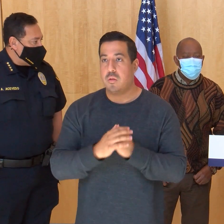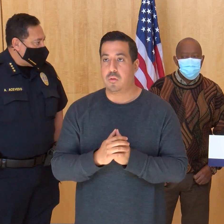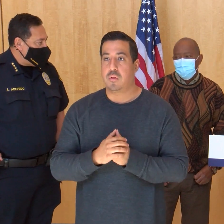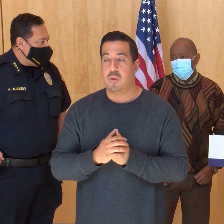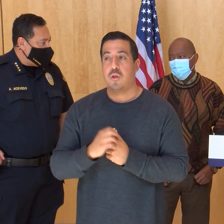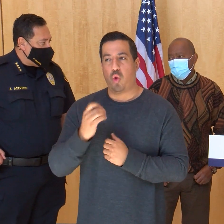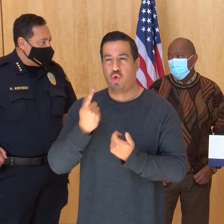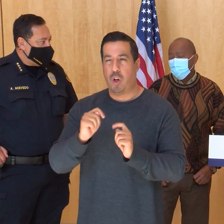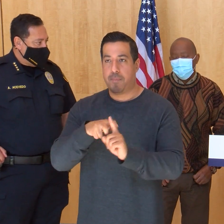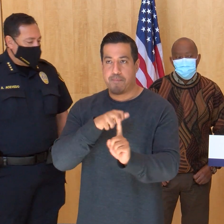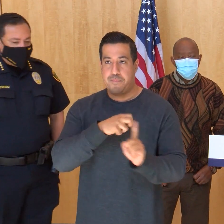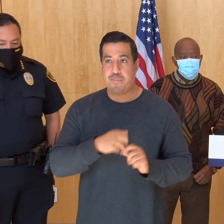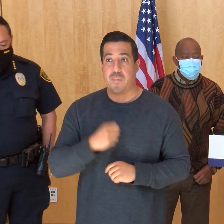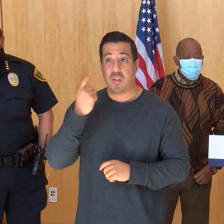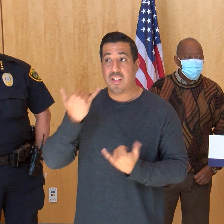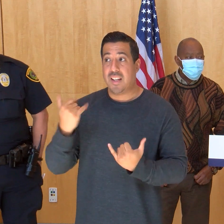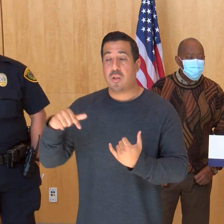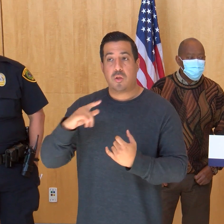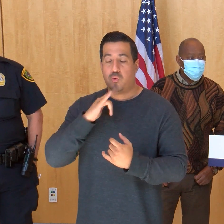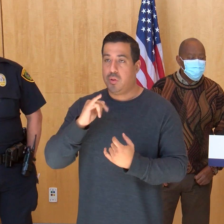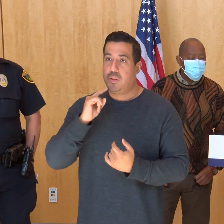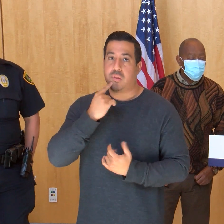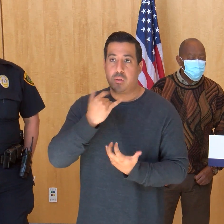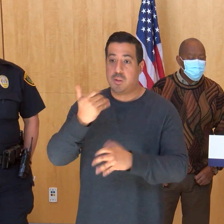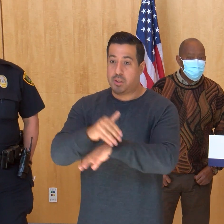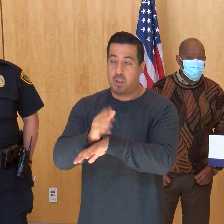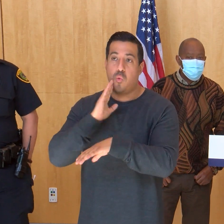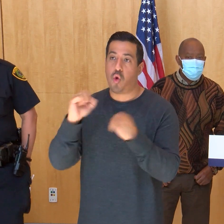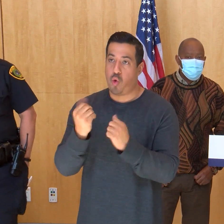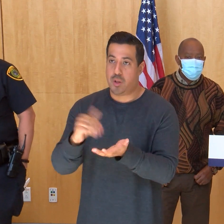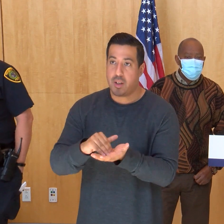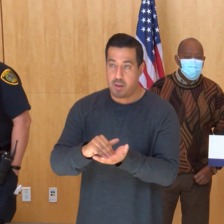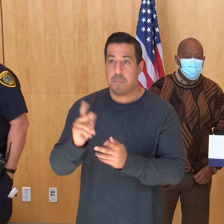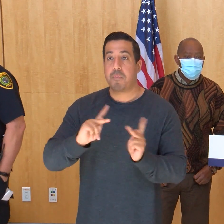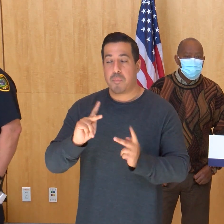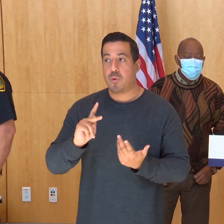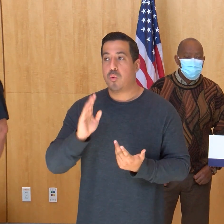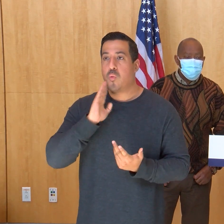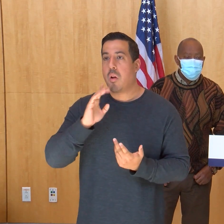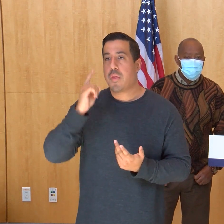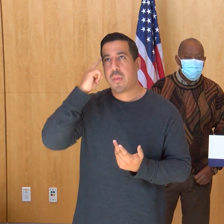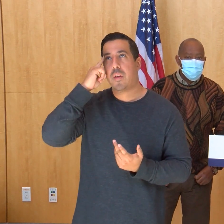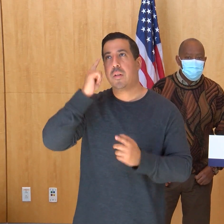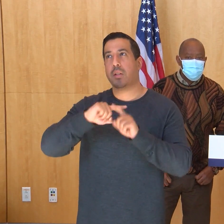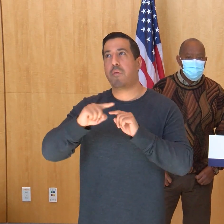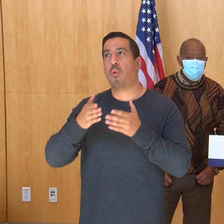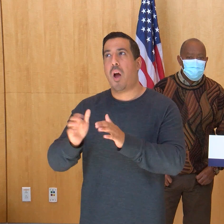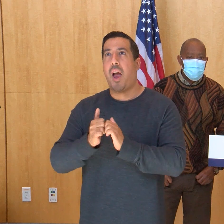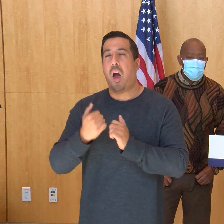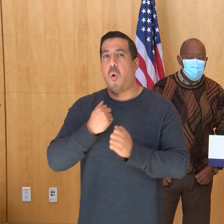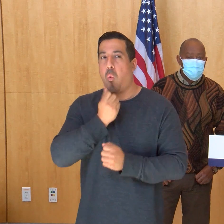middle of this crisis. It's going to get cold tonight. People are going to resort to different ways of trying to heat their